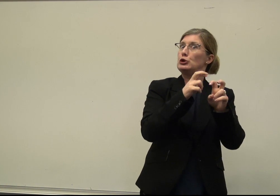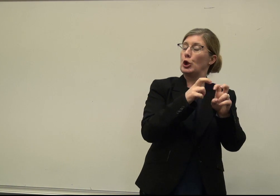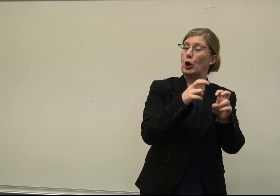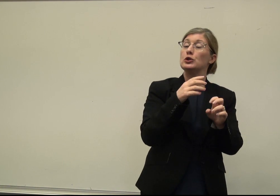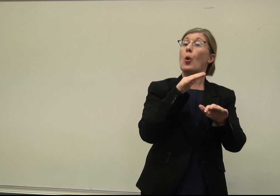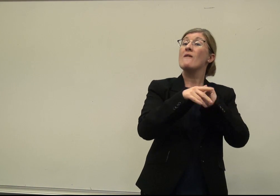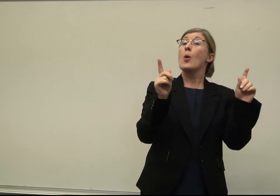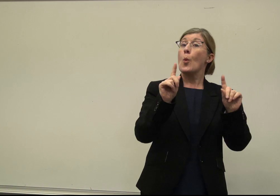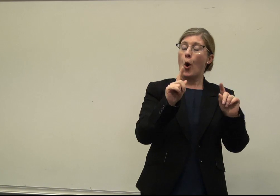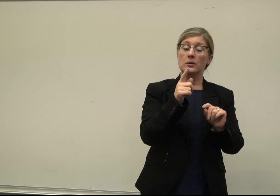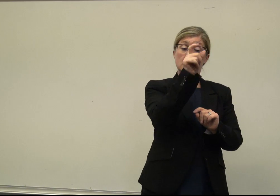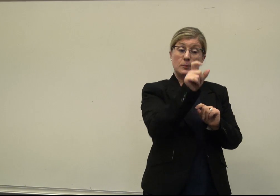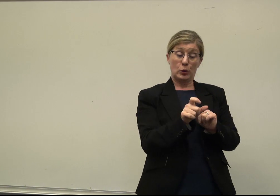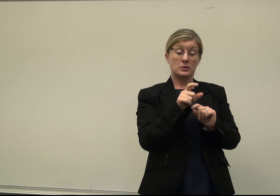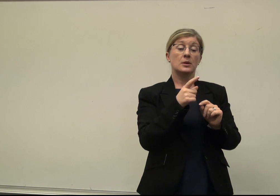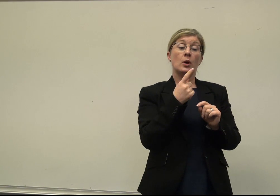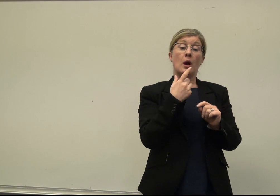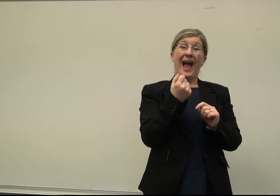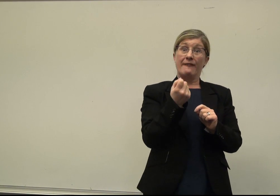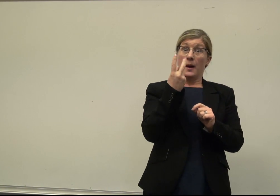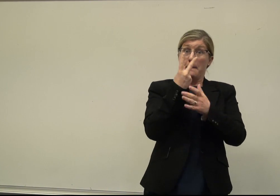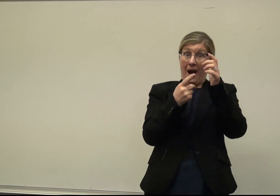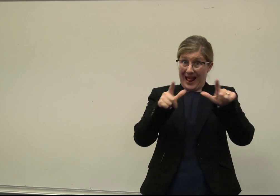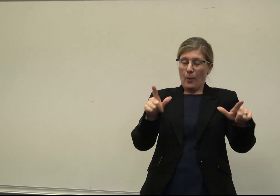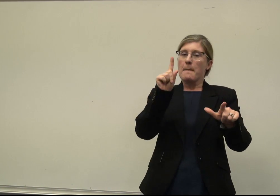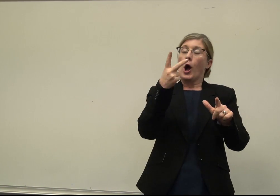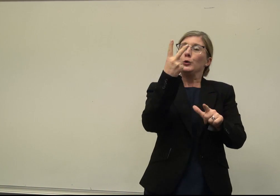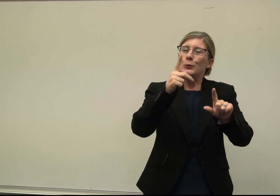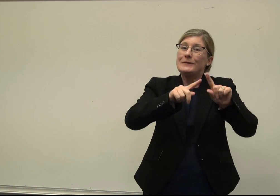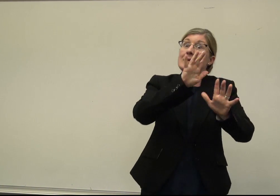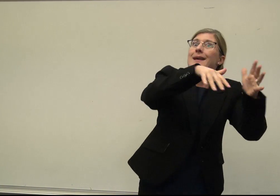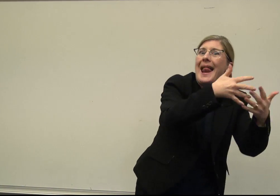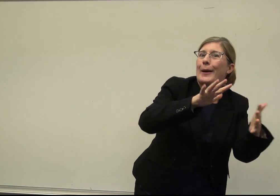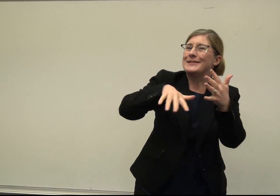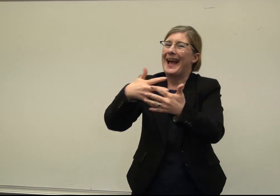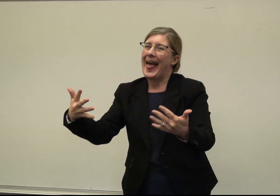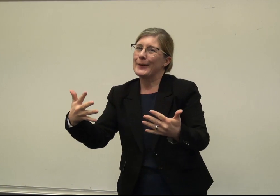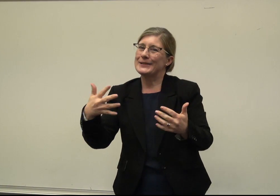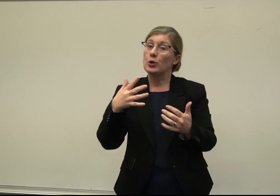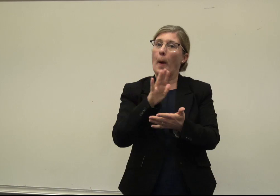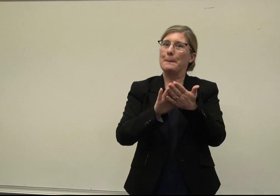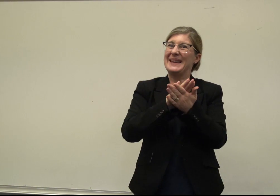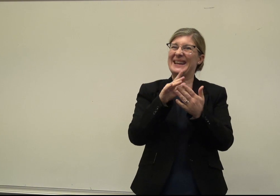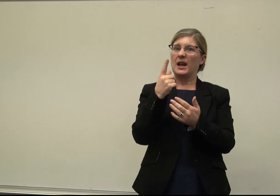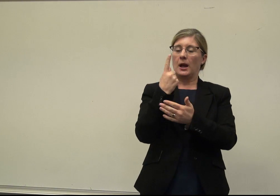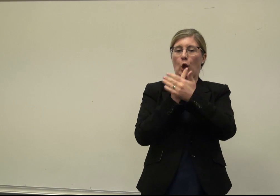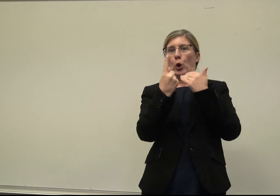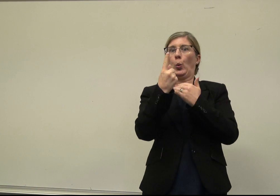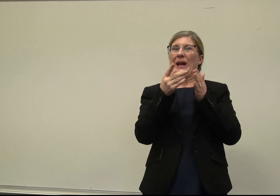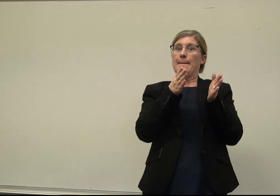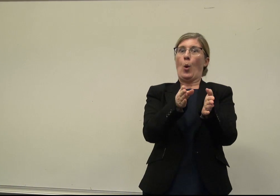users of two sign languages, either from birth or one first and then another. Those